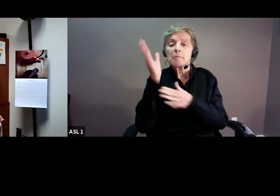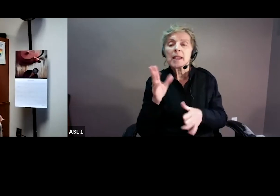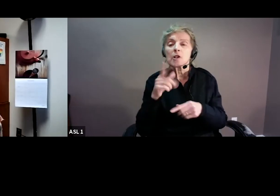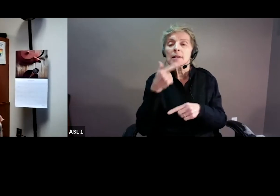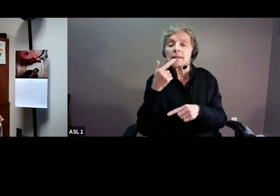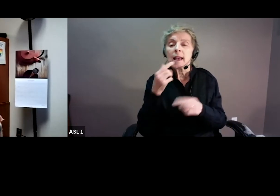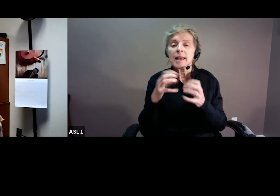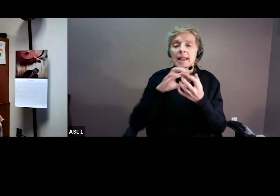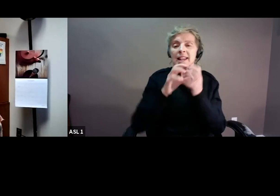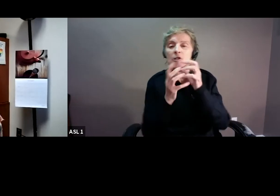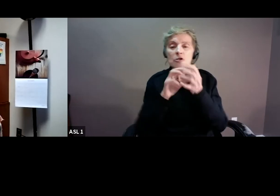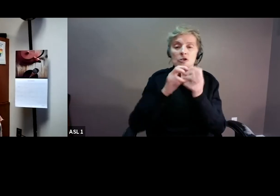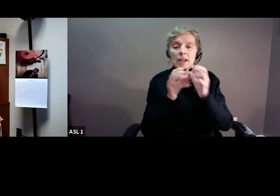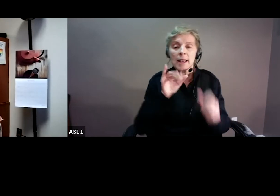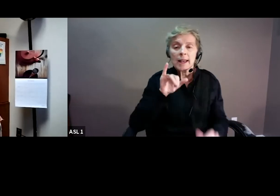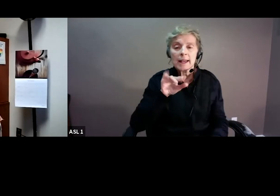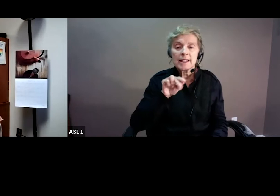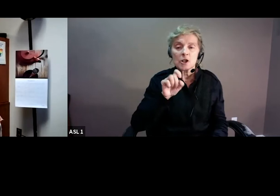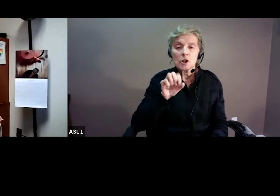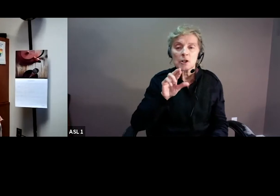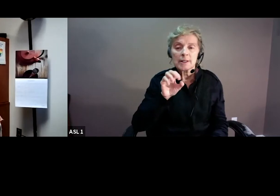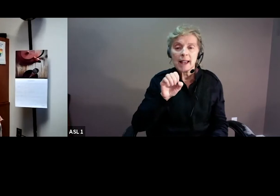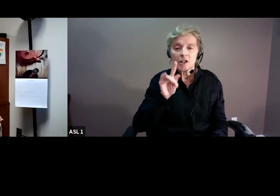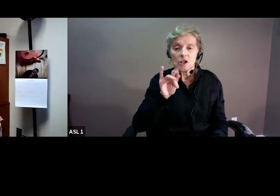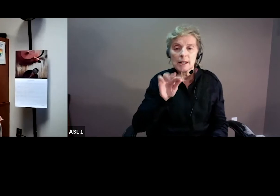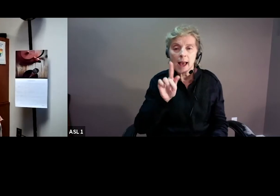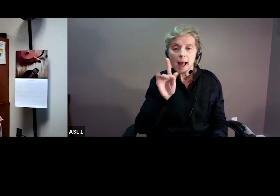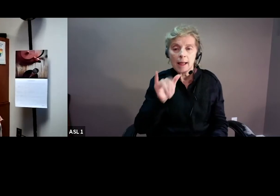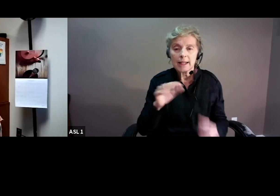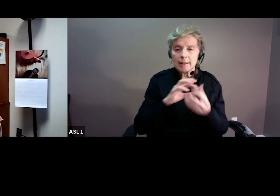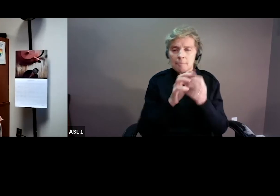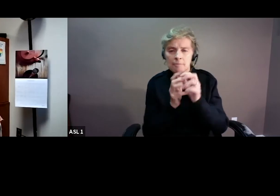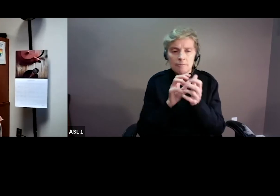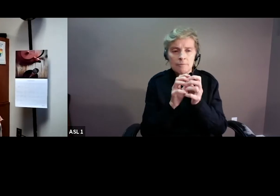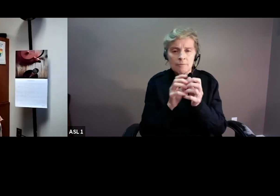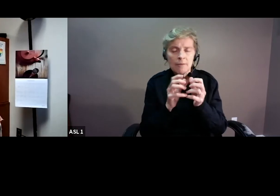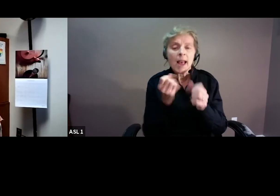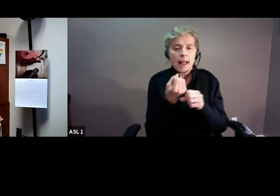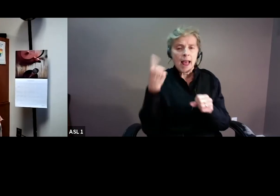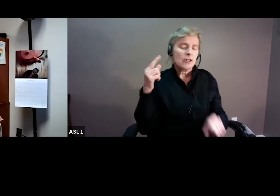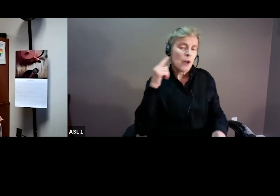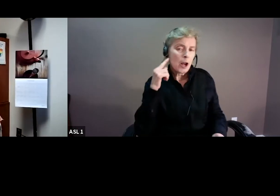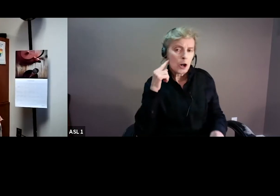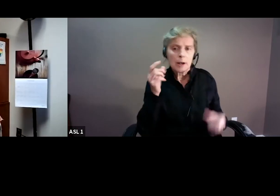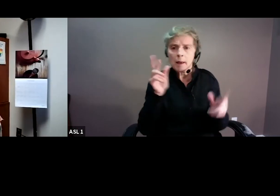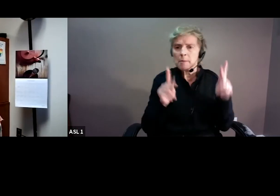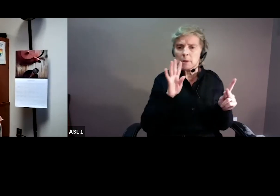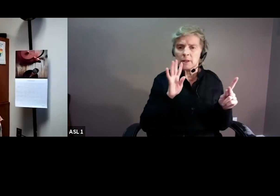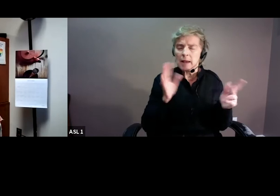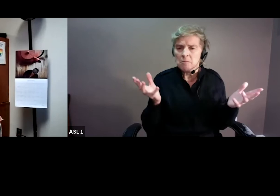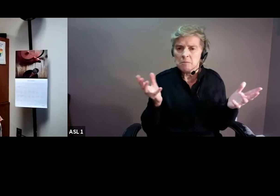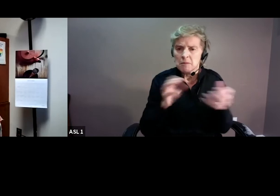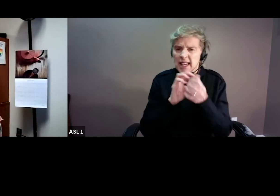recalled last year when someone used the phrase, and many people expressed that they had genuinely never heard the term before, didn't know the